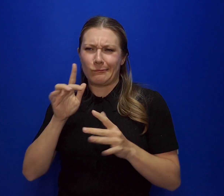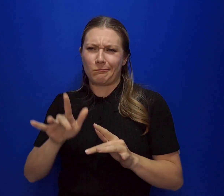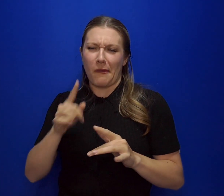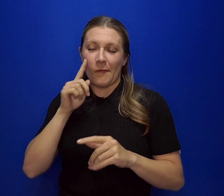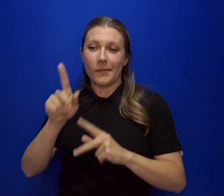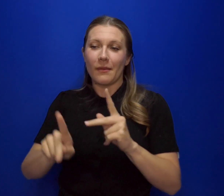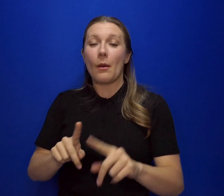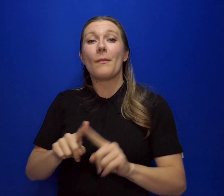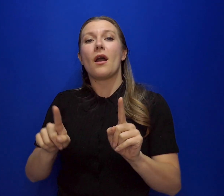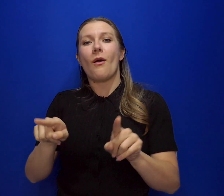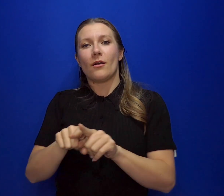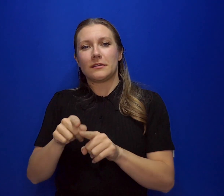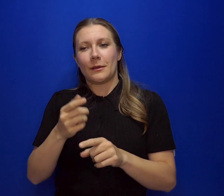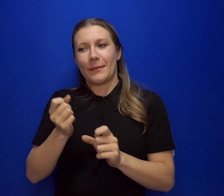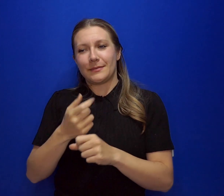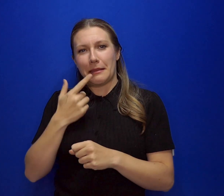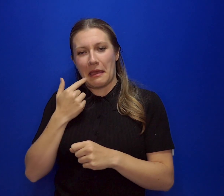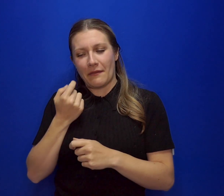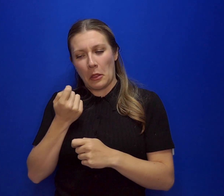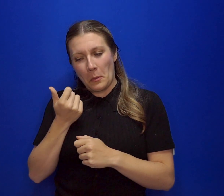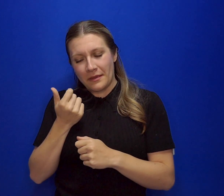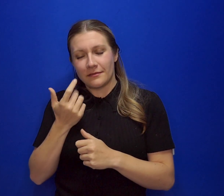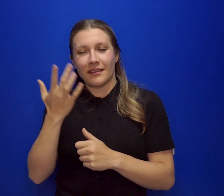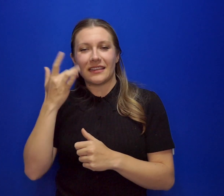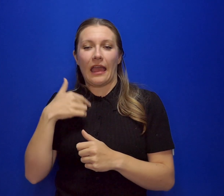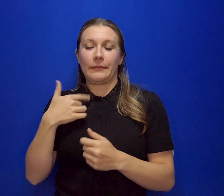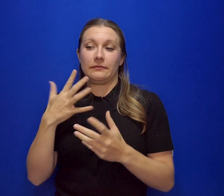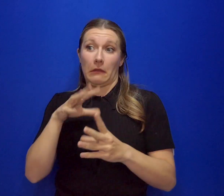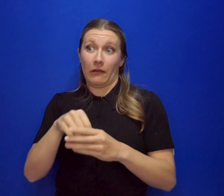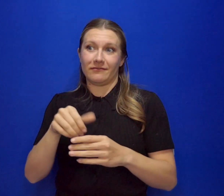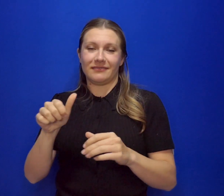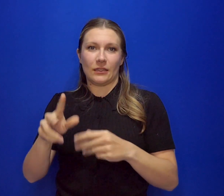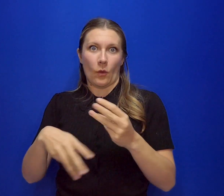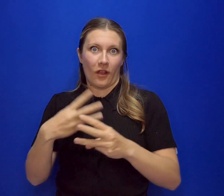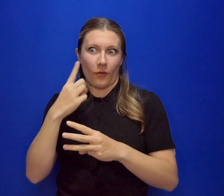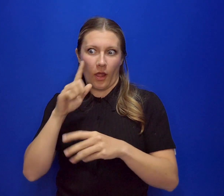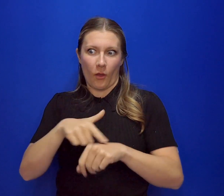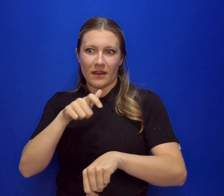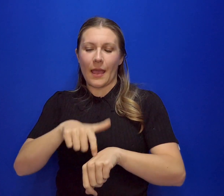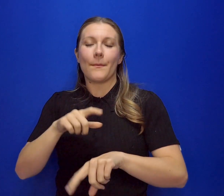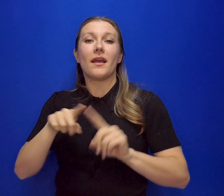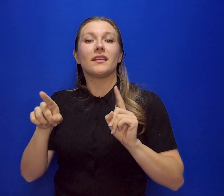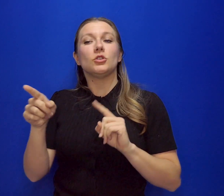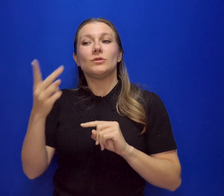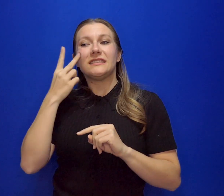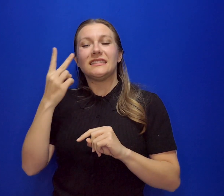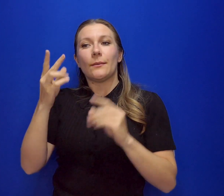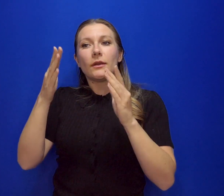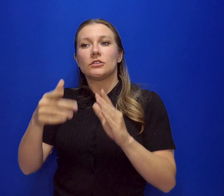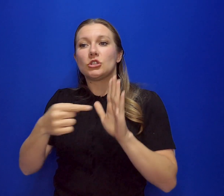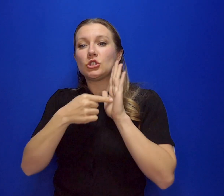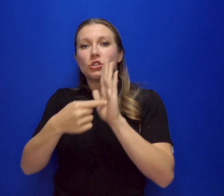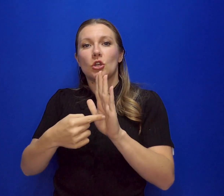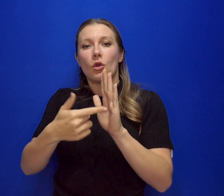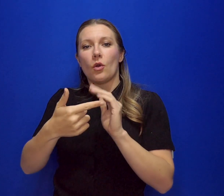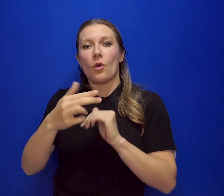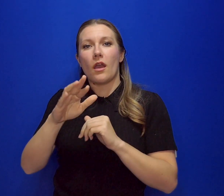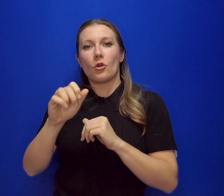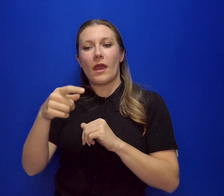it does make me like laugh a little, having been in this game for so long. It's when you see somebody like show a graph and this